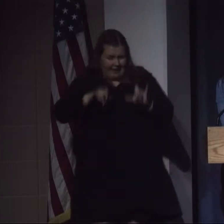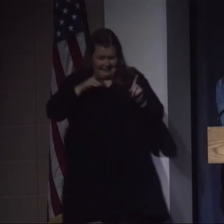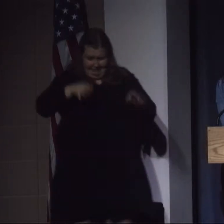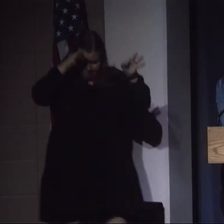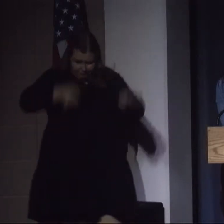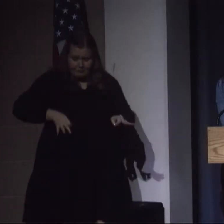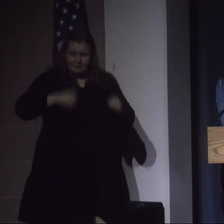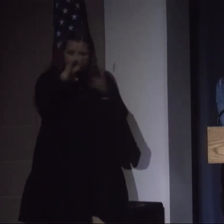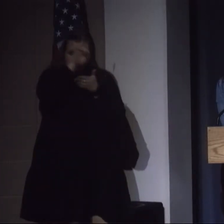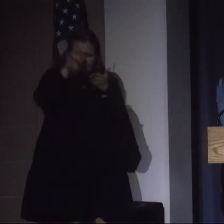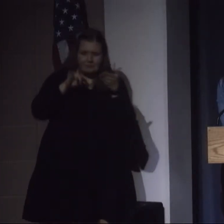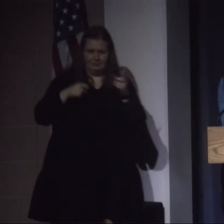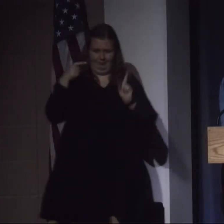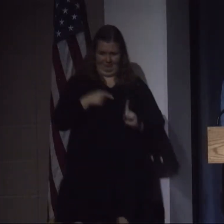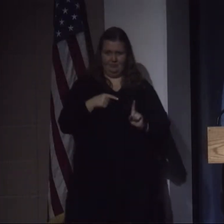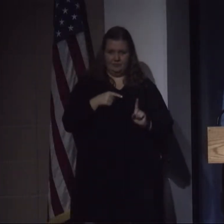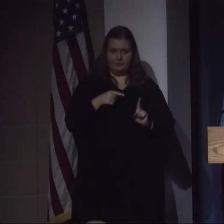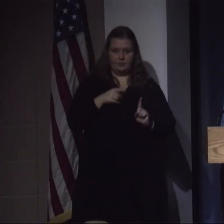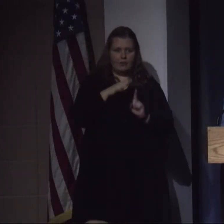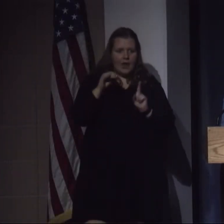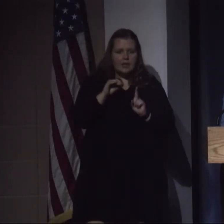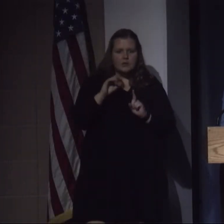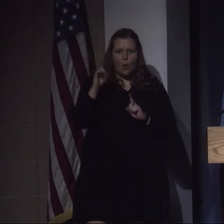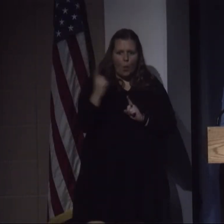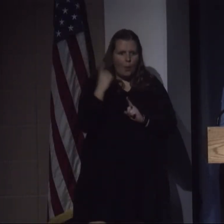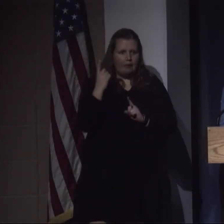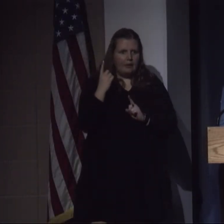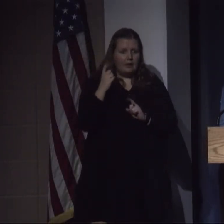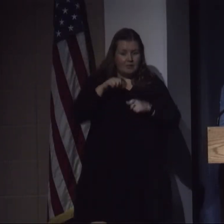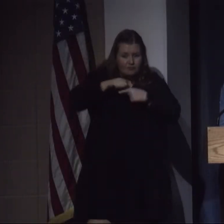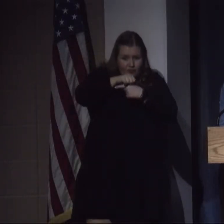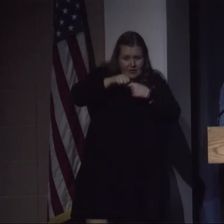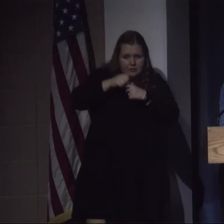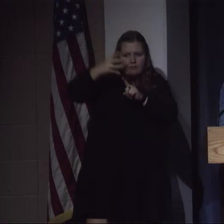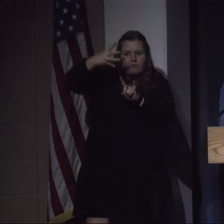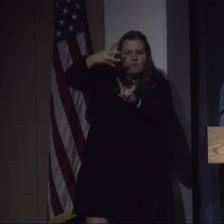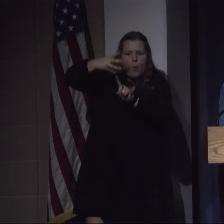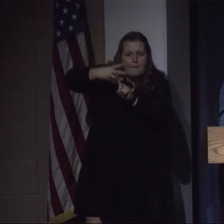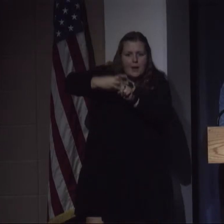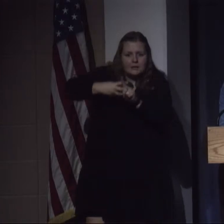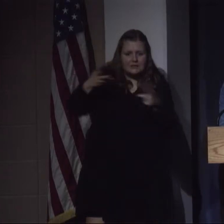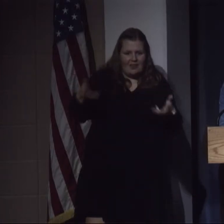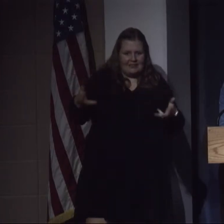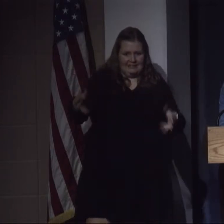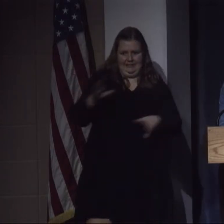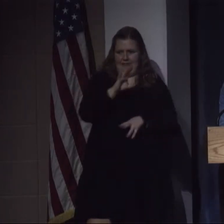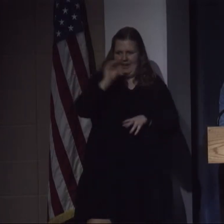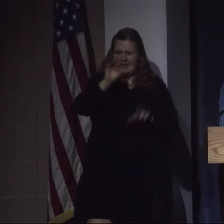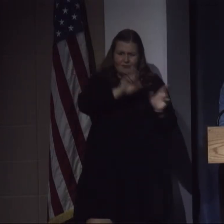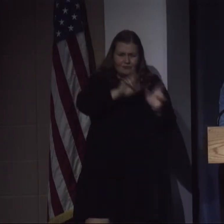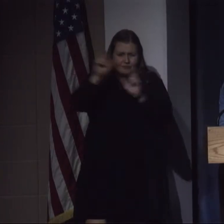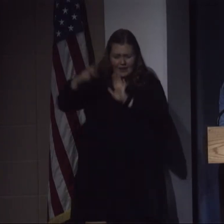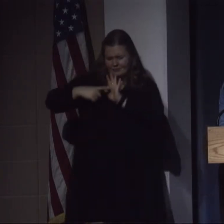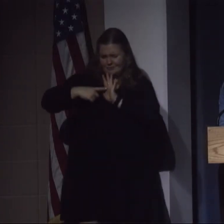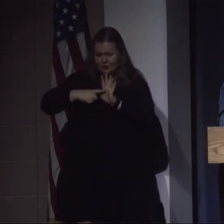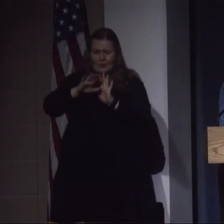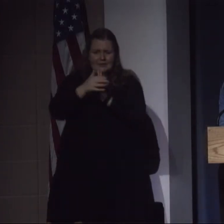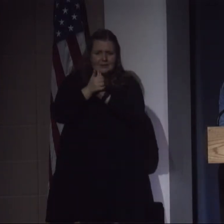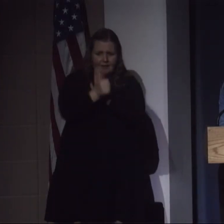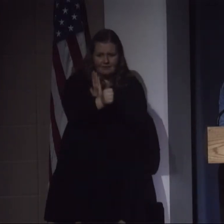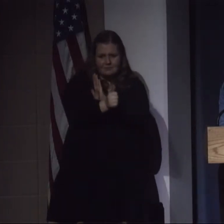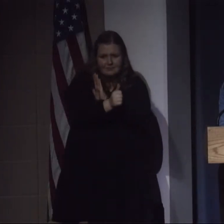that. And has been only practicing for 4 months. And he is ready to showcase his